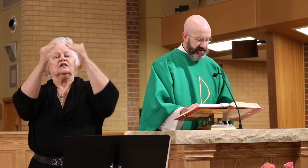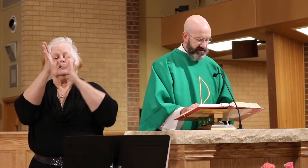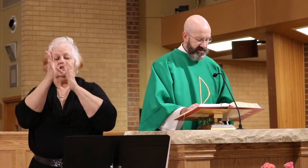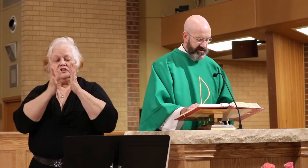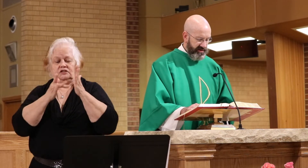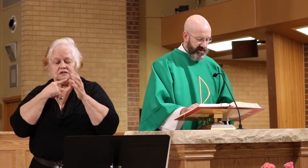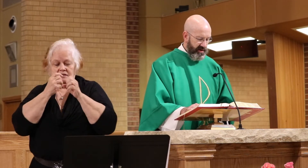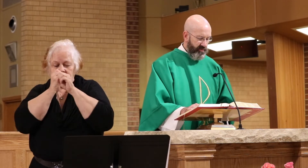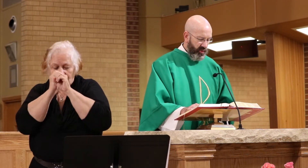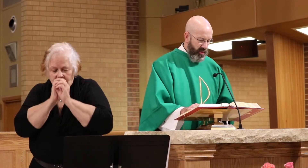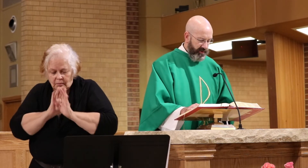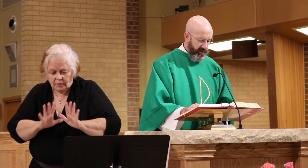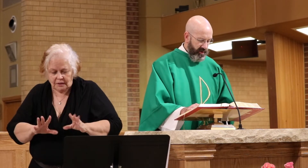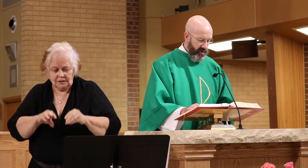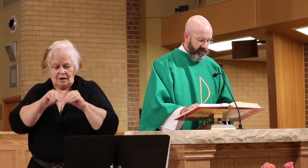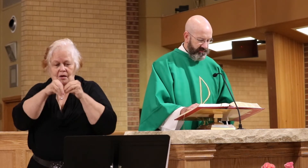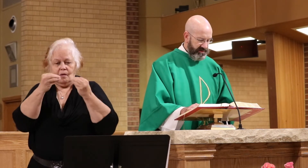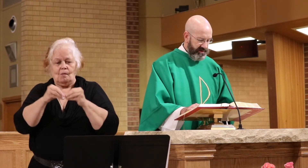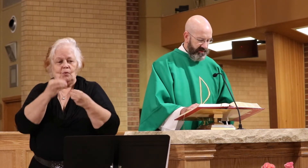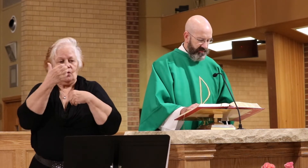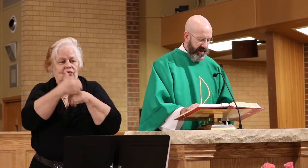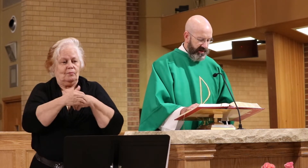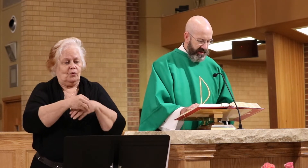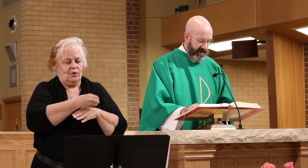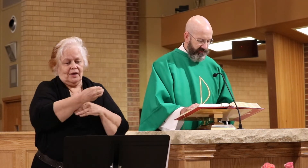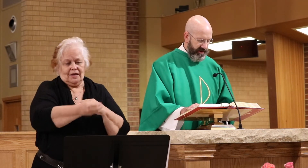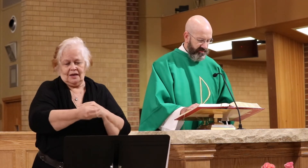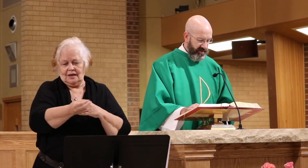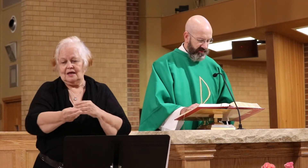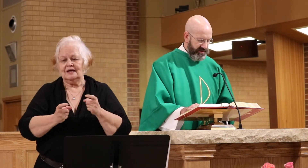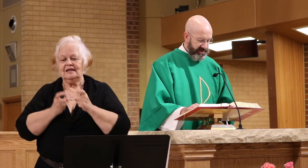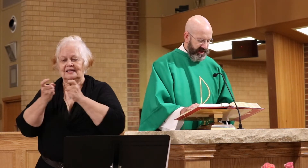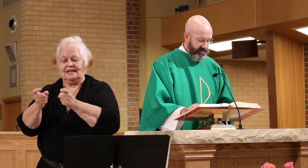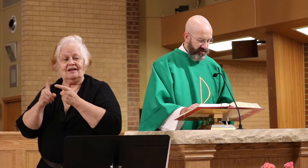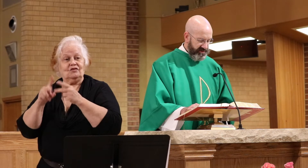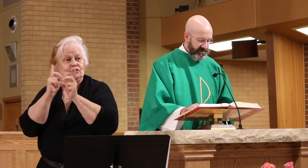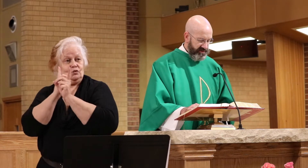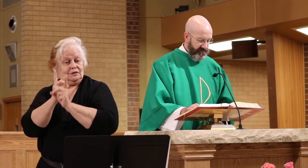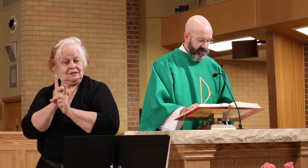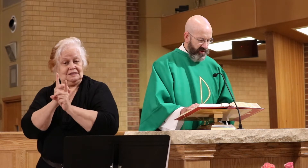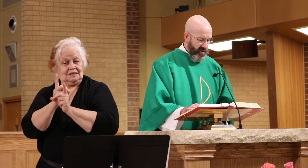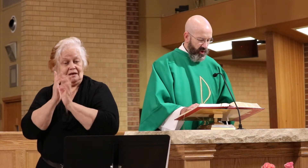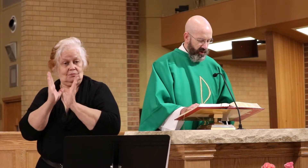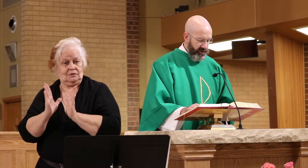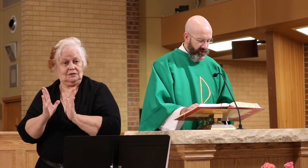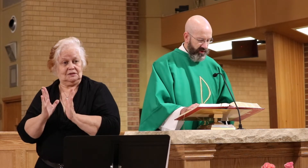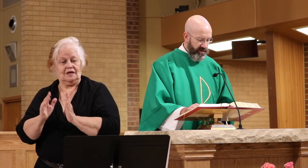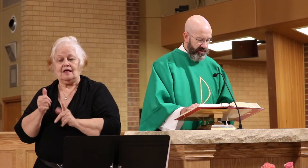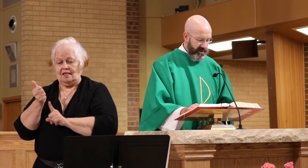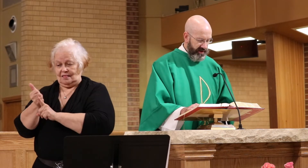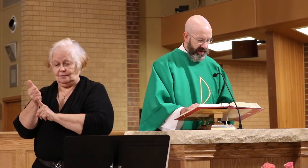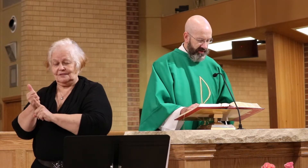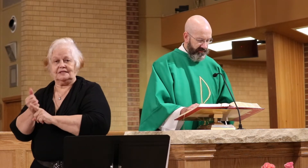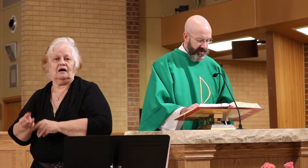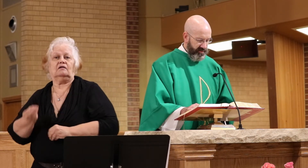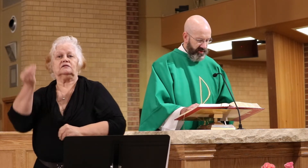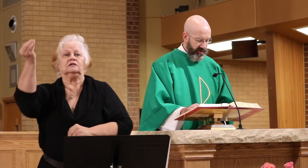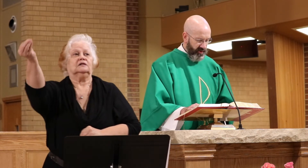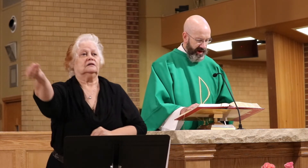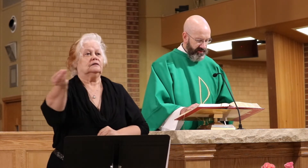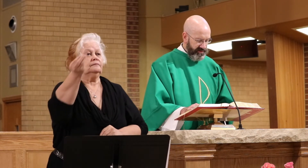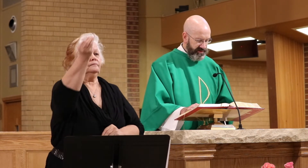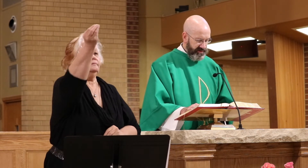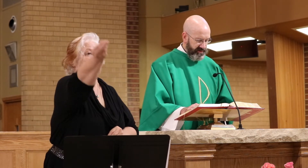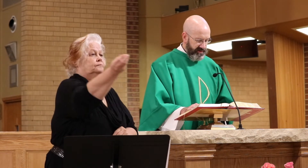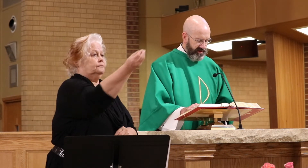the blessing, broke the loaves, and gave them to the disciples, who in turn gave them to